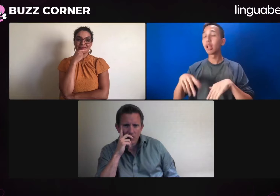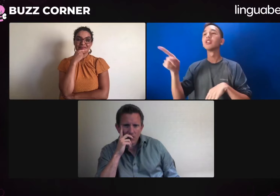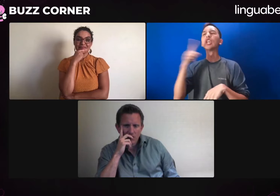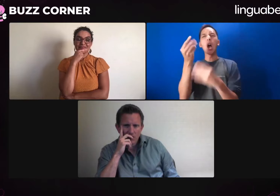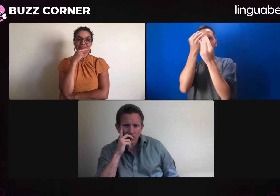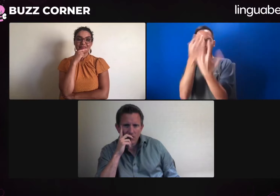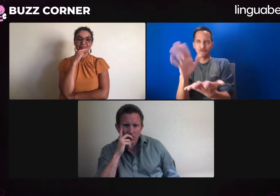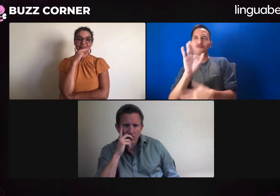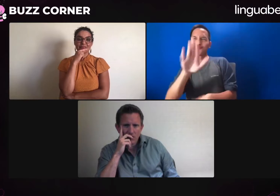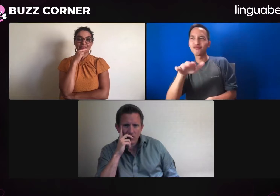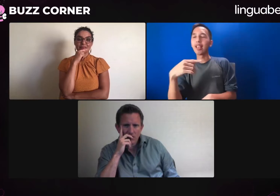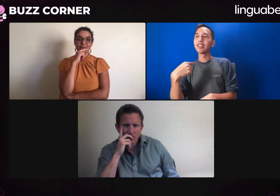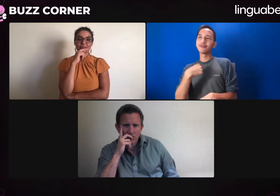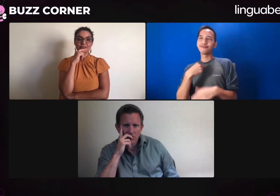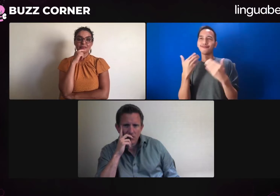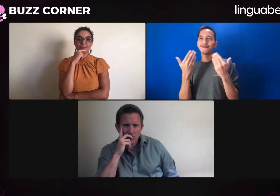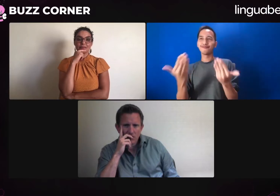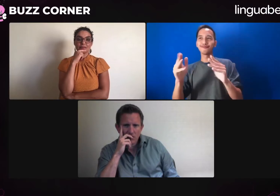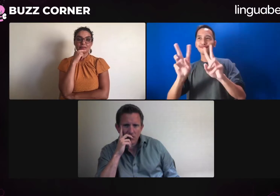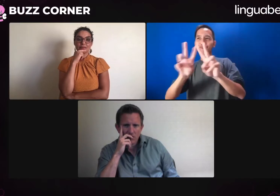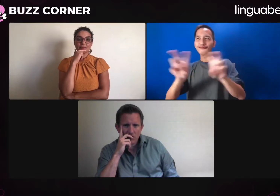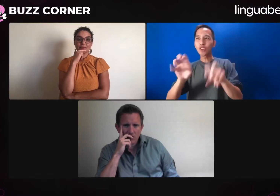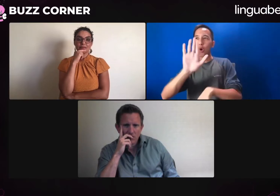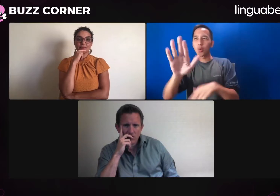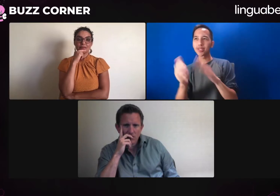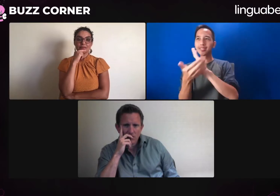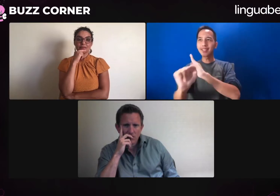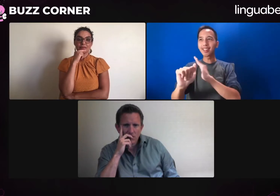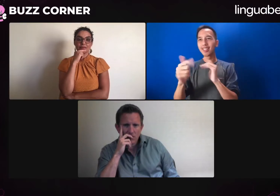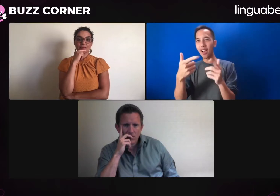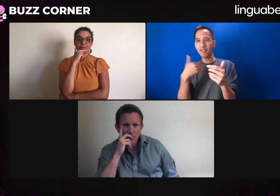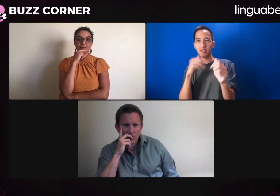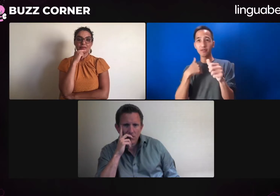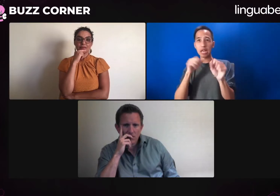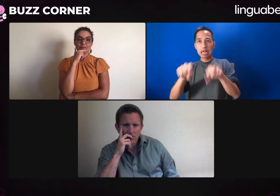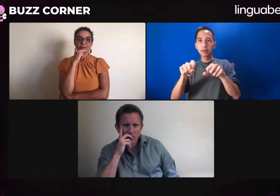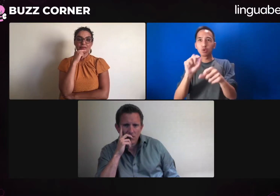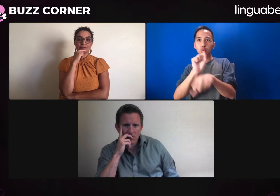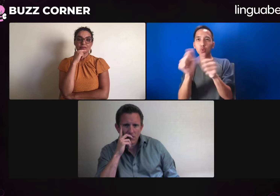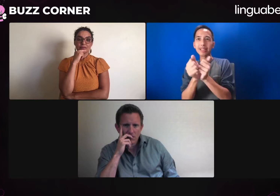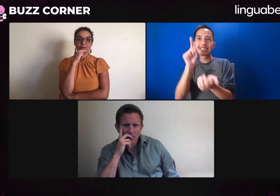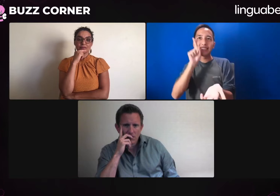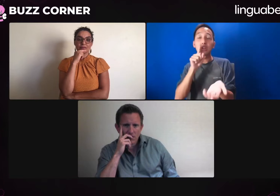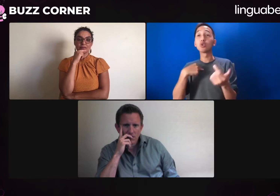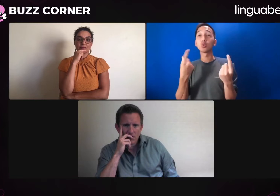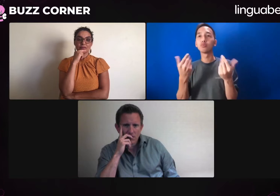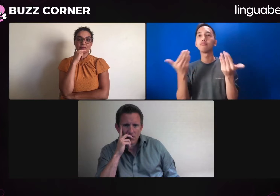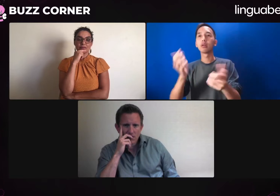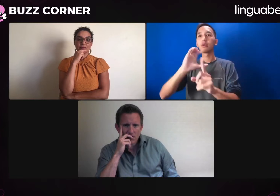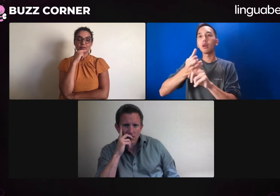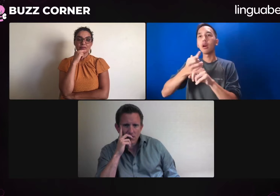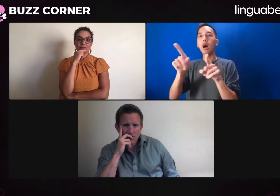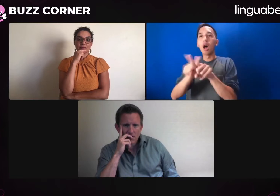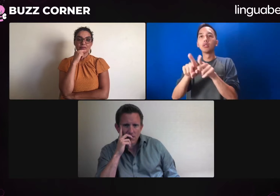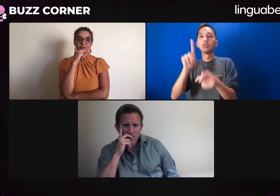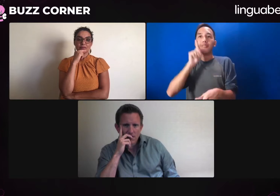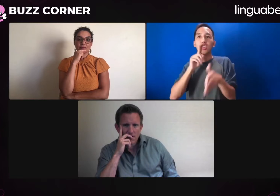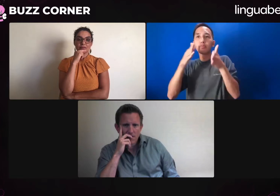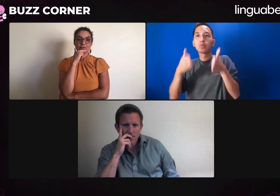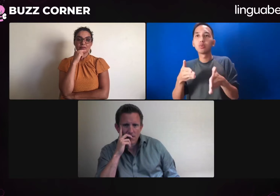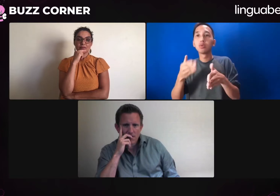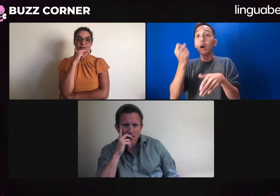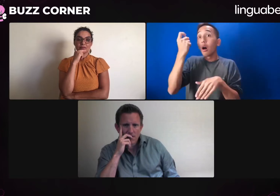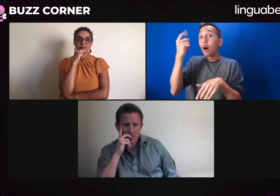impressive. And so questioning, is my signing equal, and they're talking about, are you able to work with